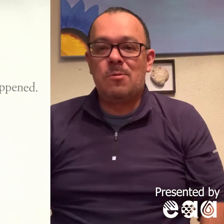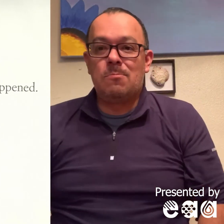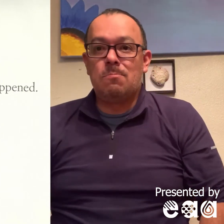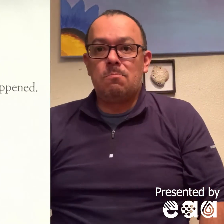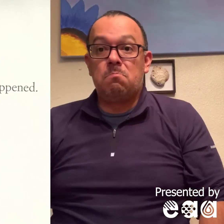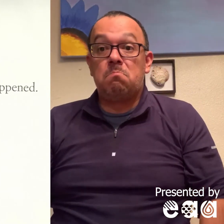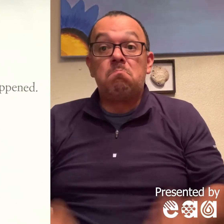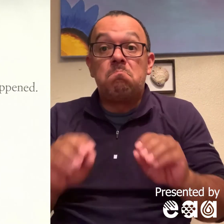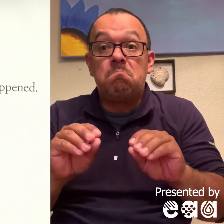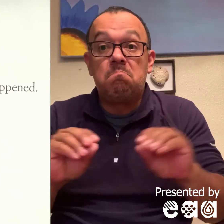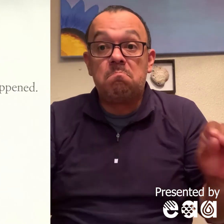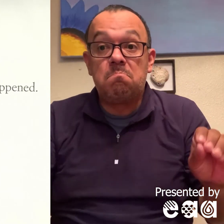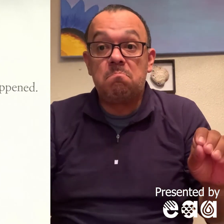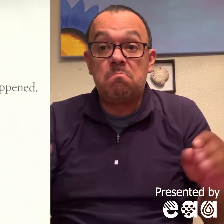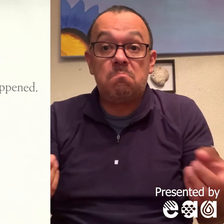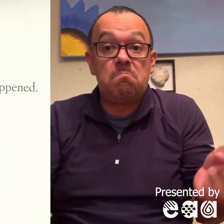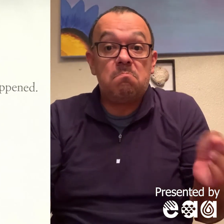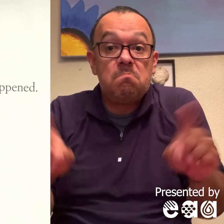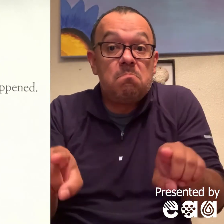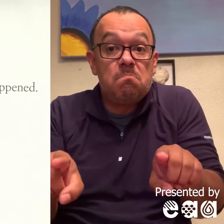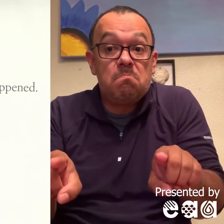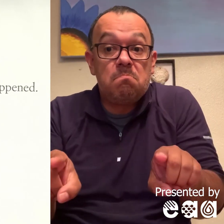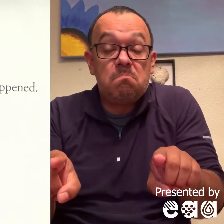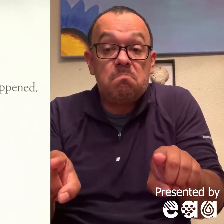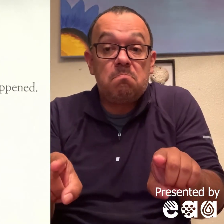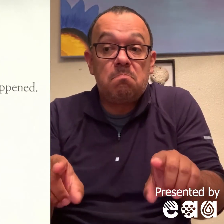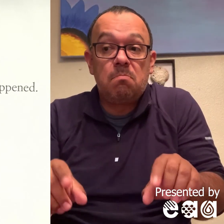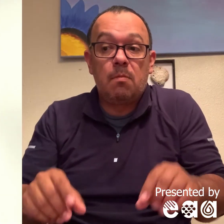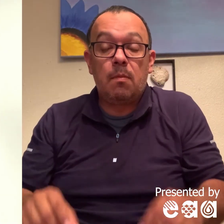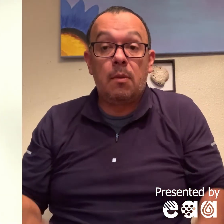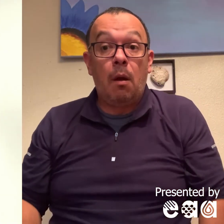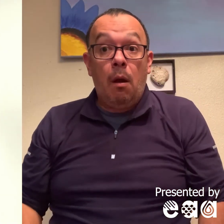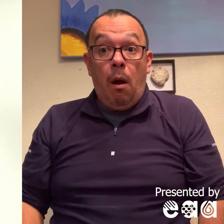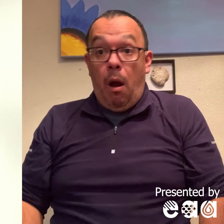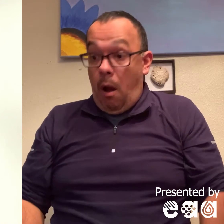For a few moments, nothing happened.